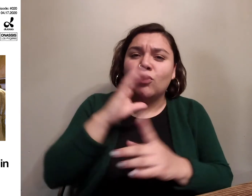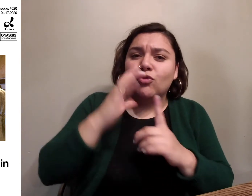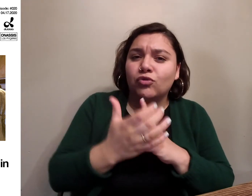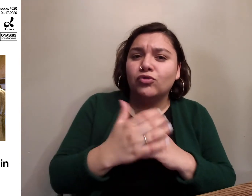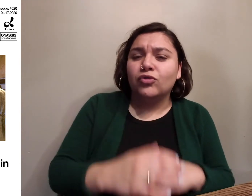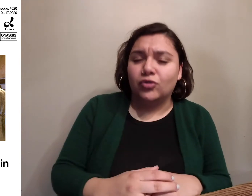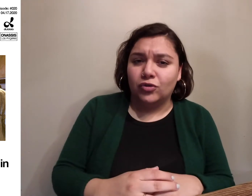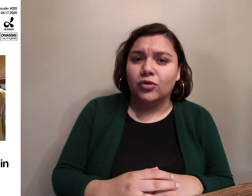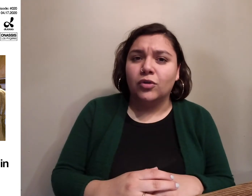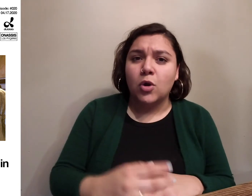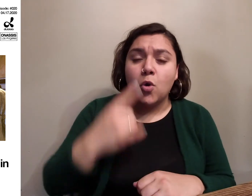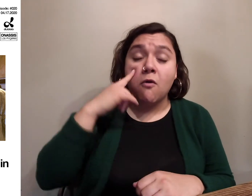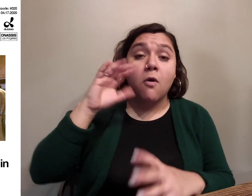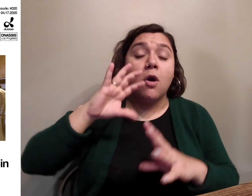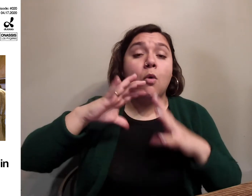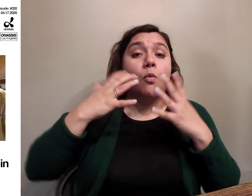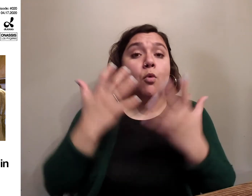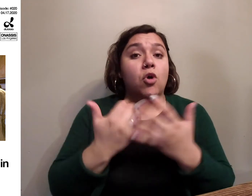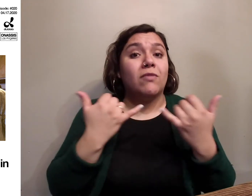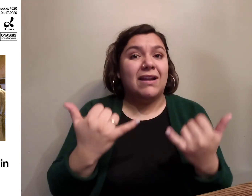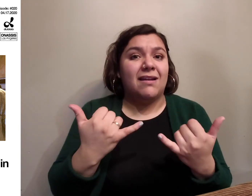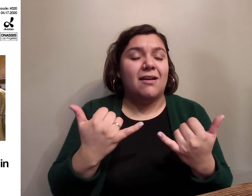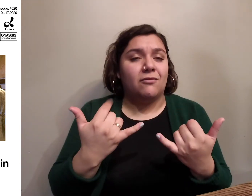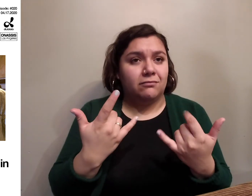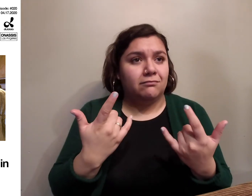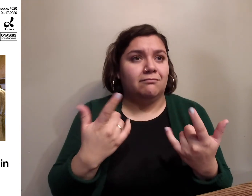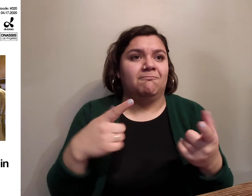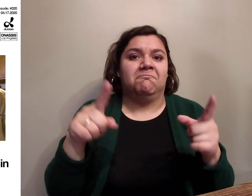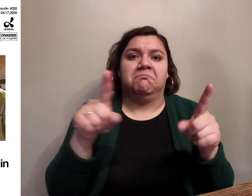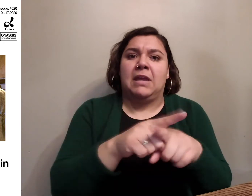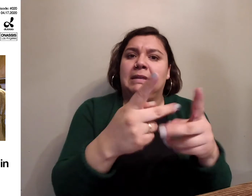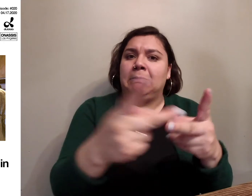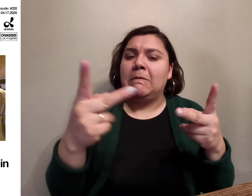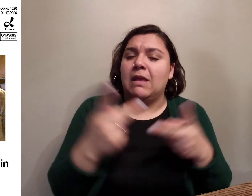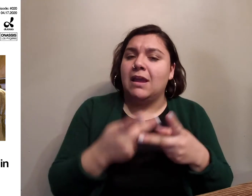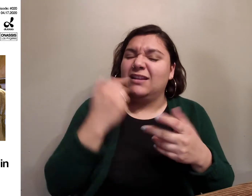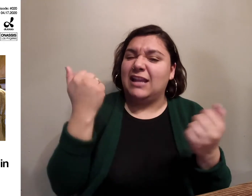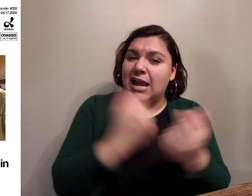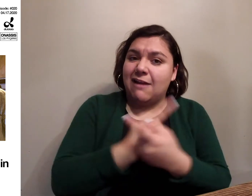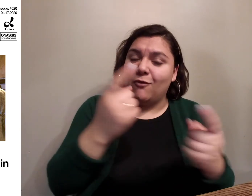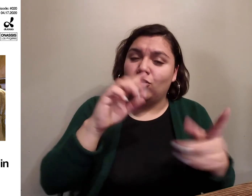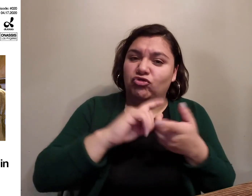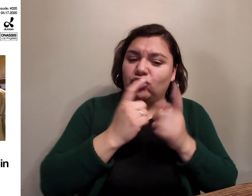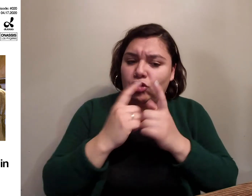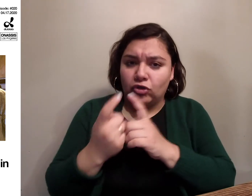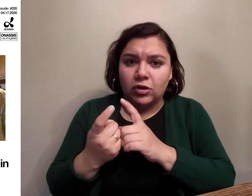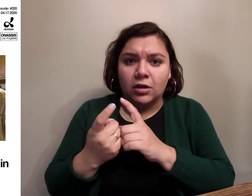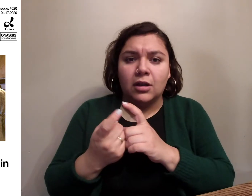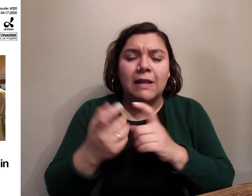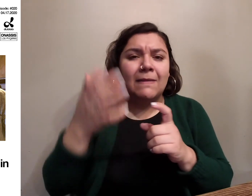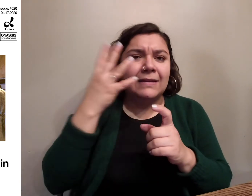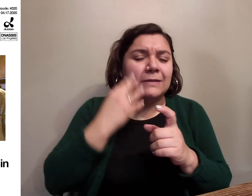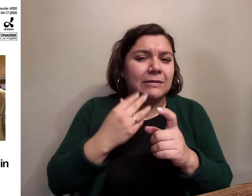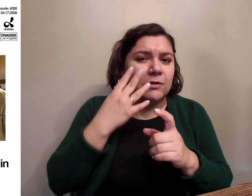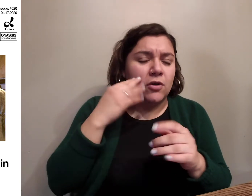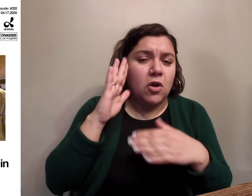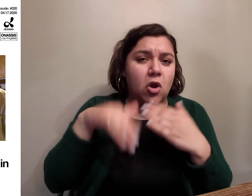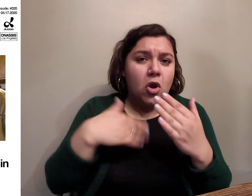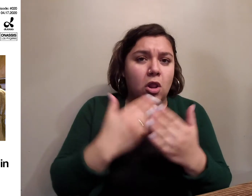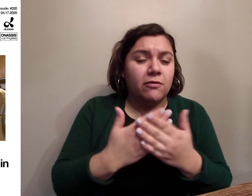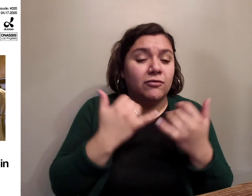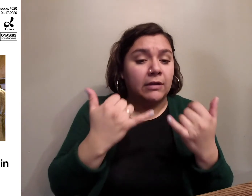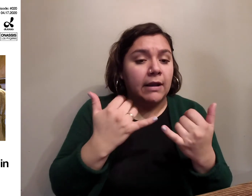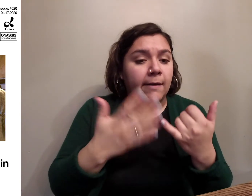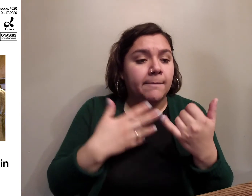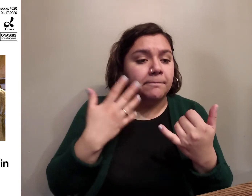with a plague. And all of us are changing in the experience. So in a way, all of us are observing and all of us are participating in